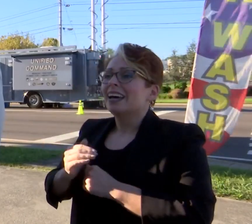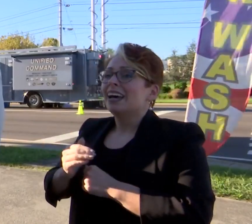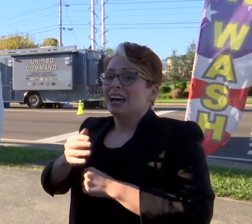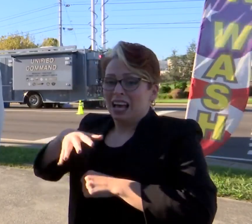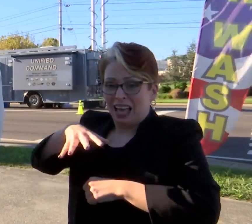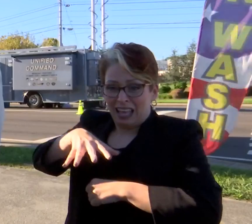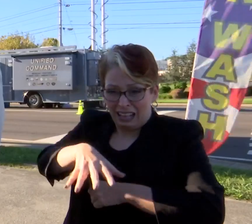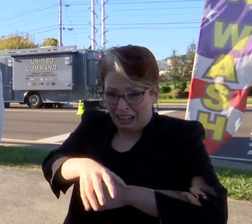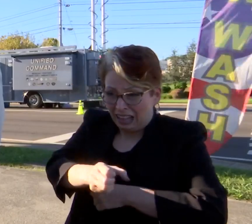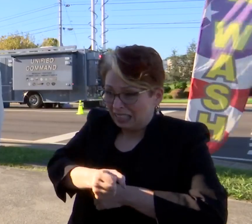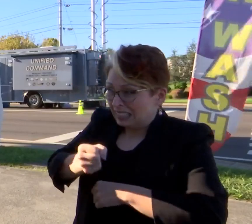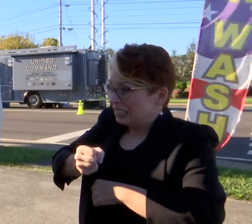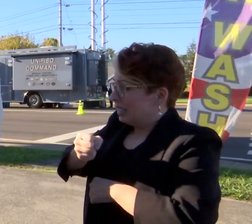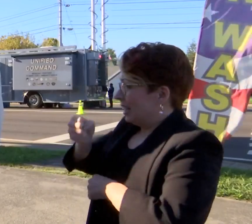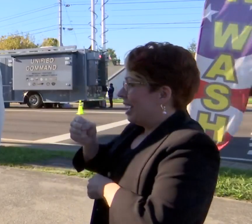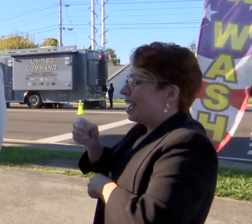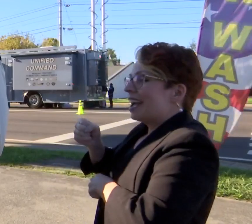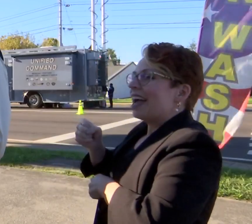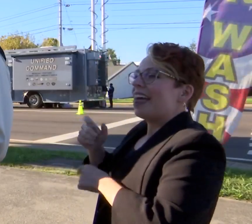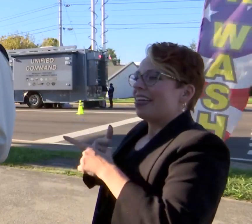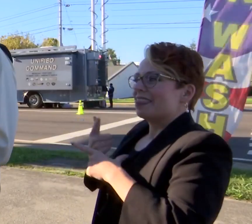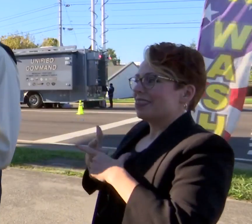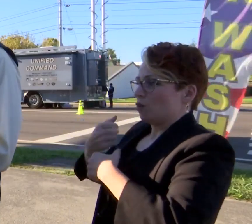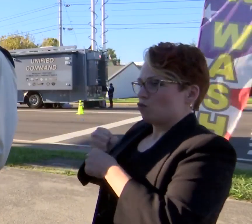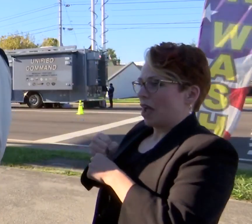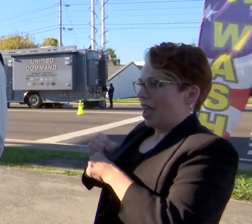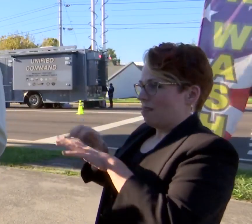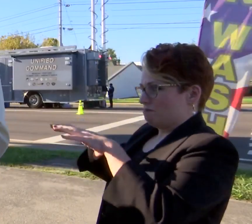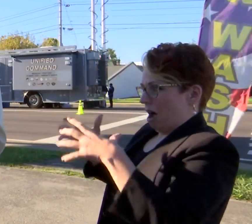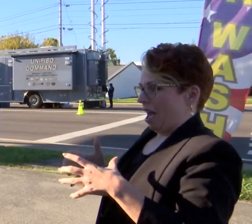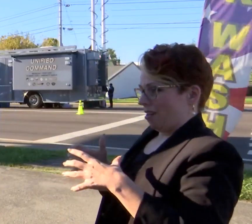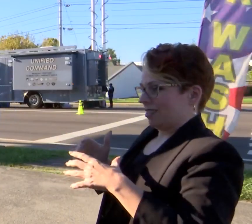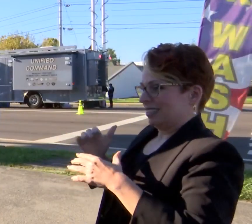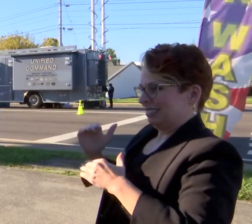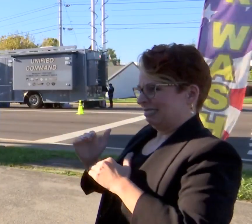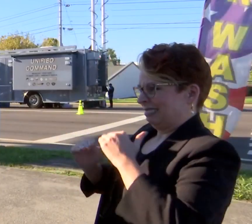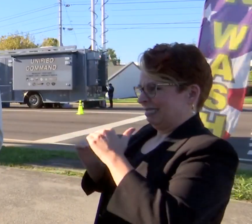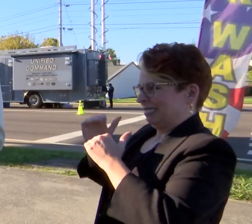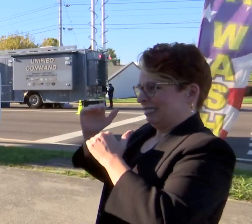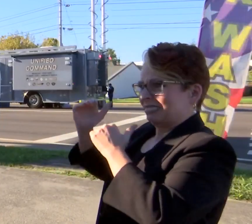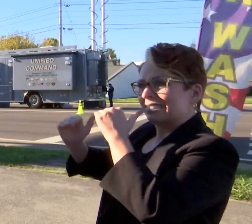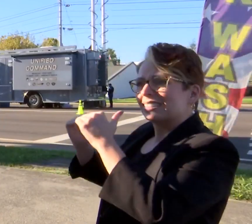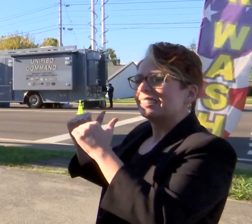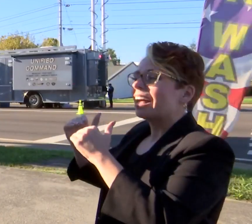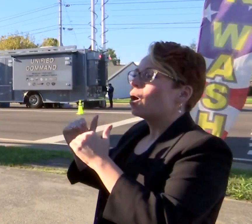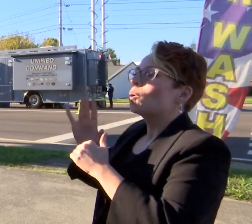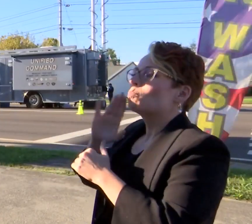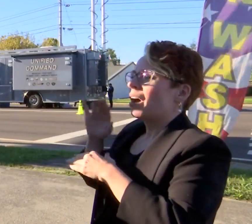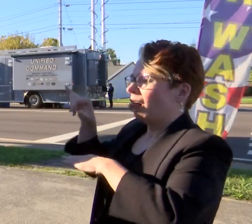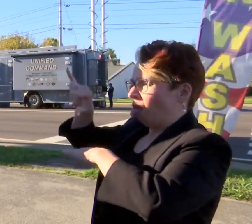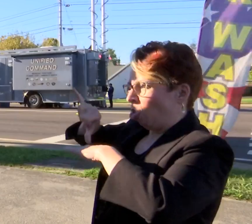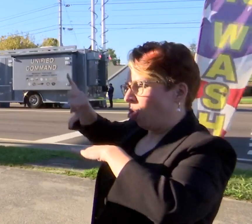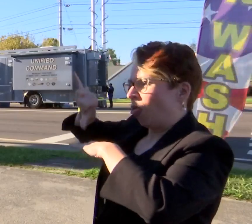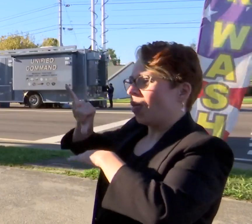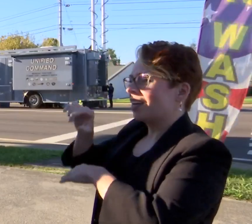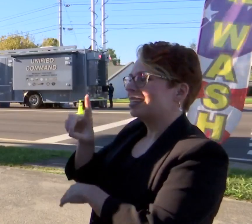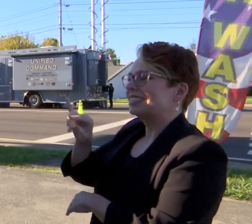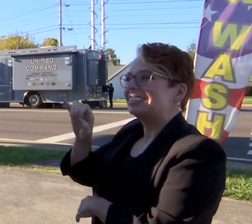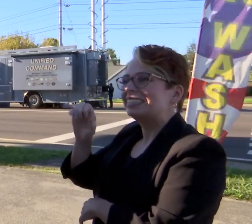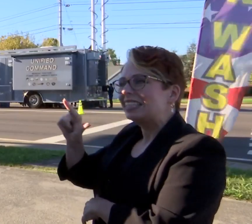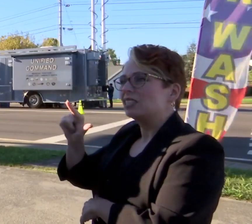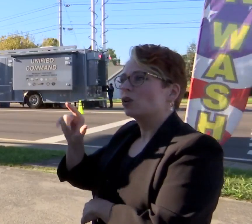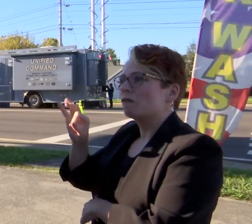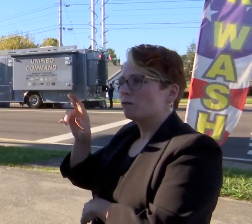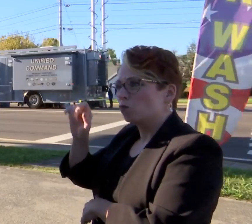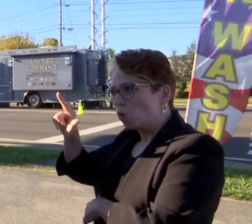where they're going to soak them in diesel fuel and then burn them once they get everything out, and they feel like they have appropriately separated the blast caps and then disposed of